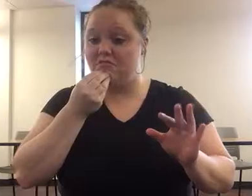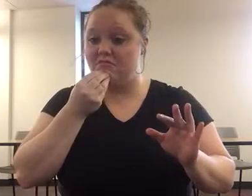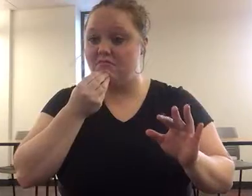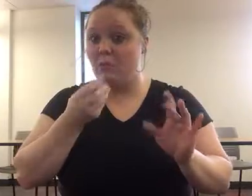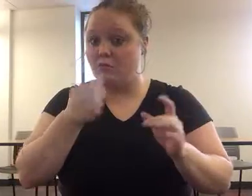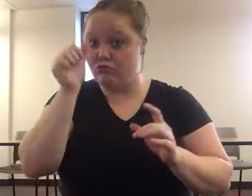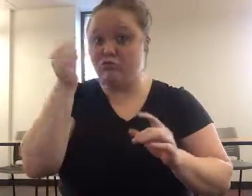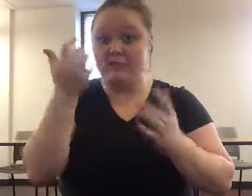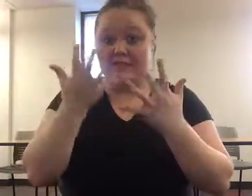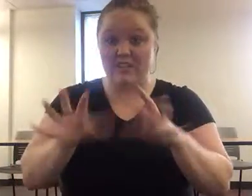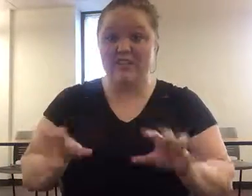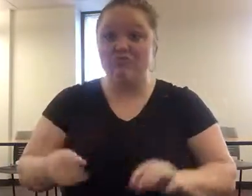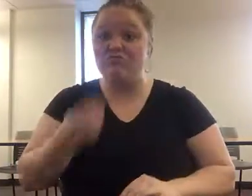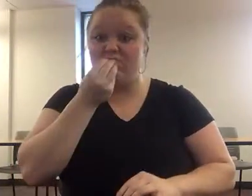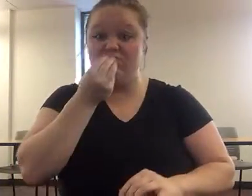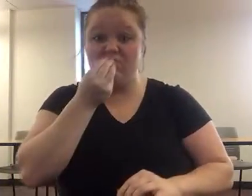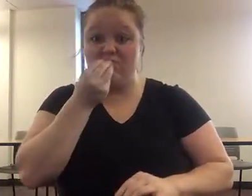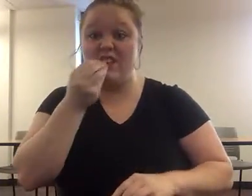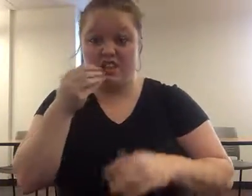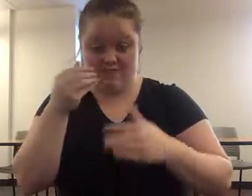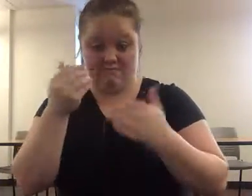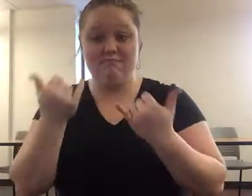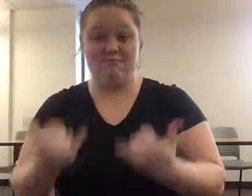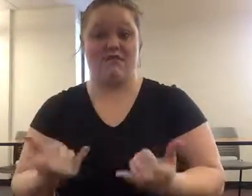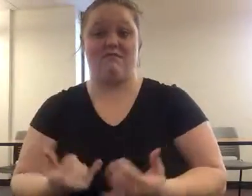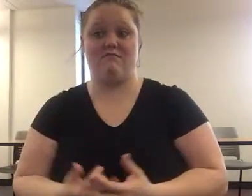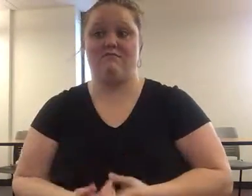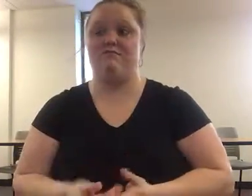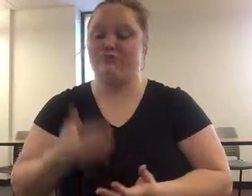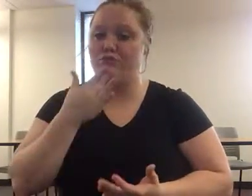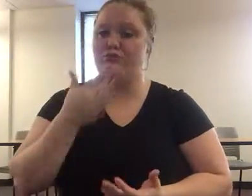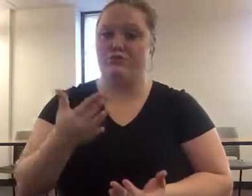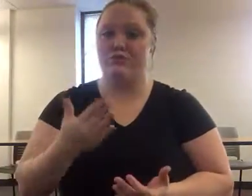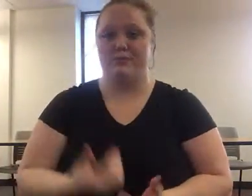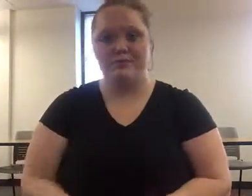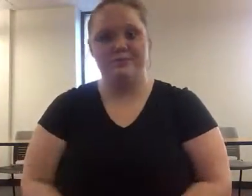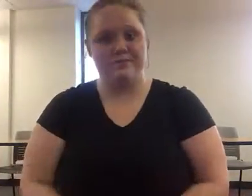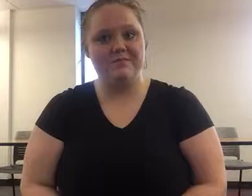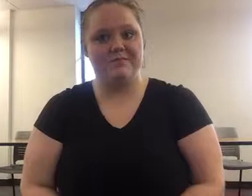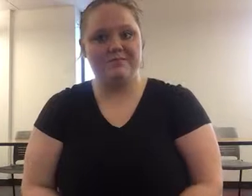and they tend to love that. The snack tends to be a fun part of the day, but